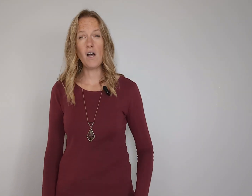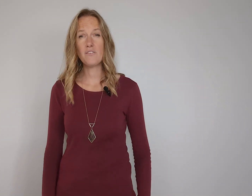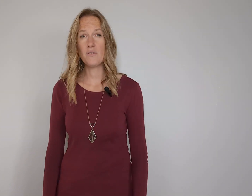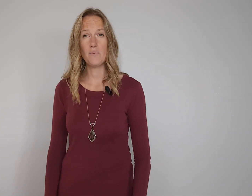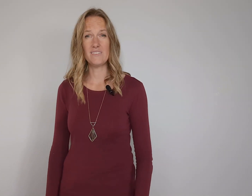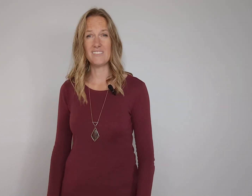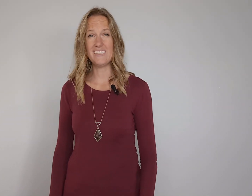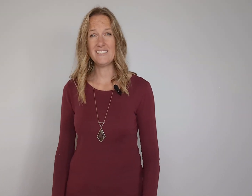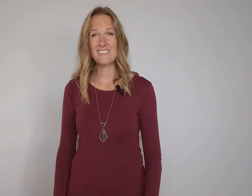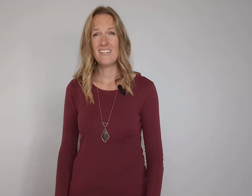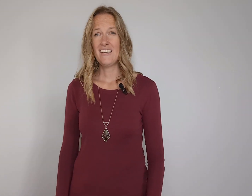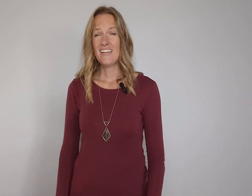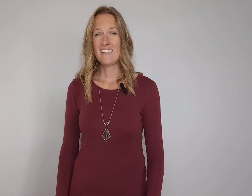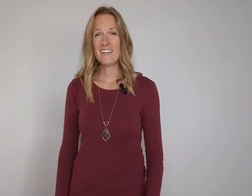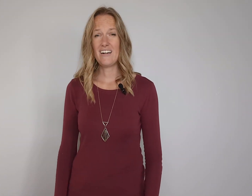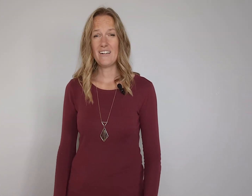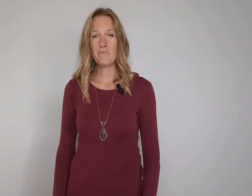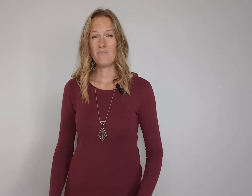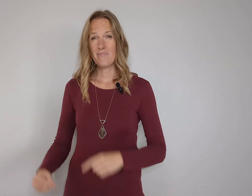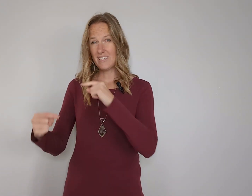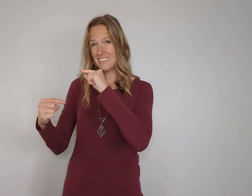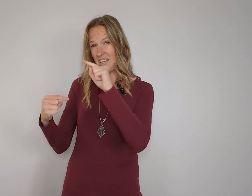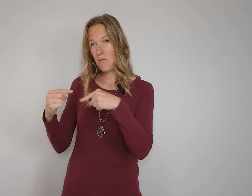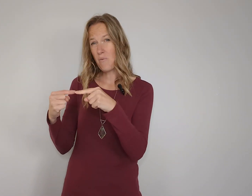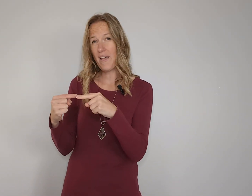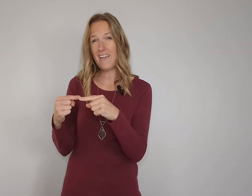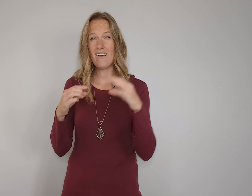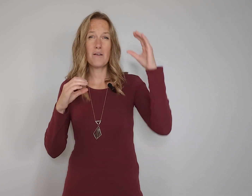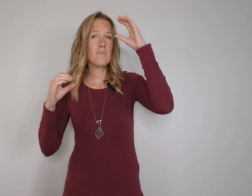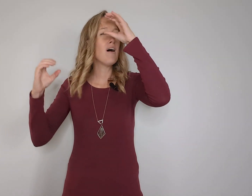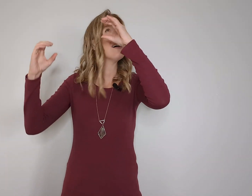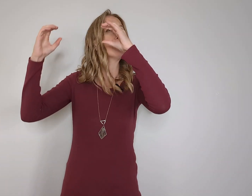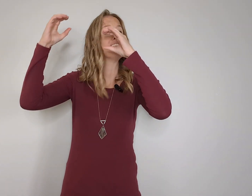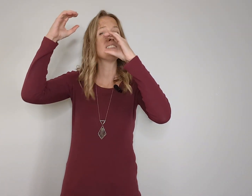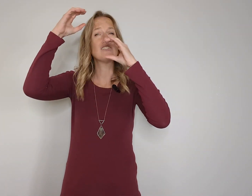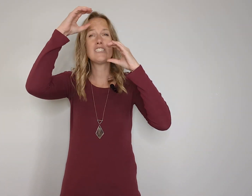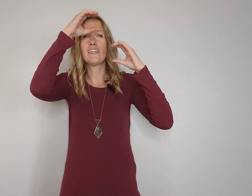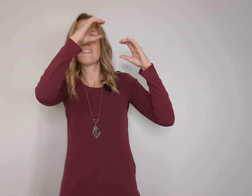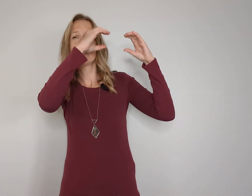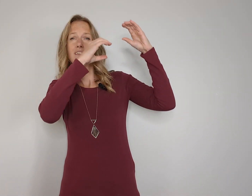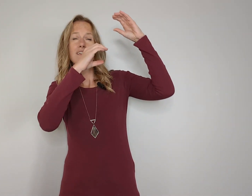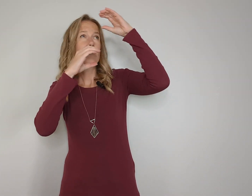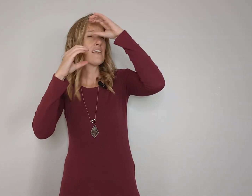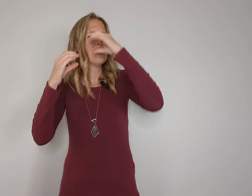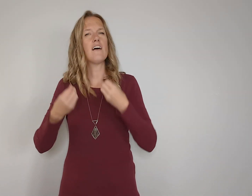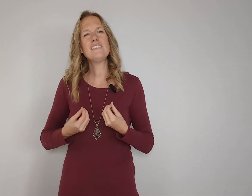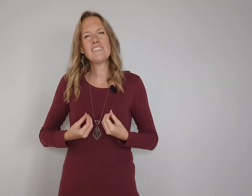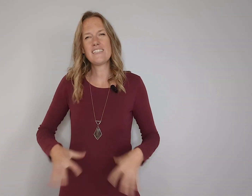walk through the wilderness, and then we're going to say when I'm lost and searching. Okay, lost is actually